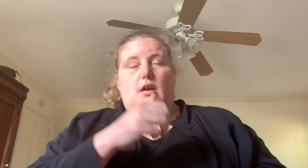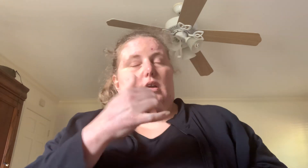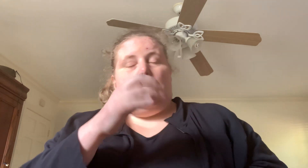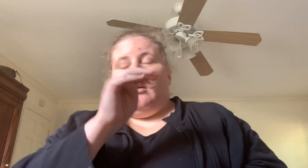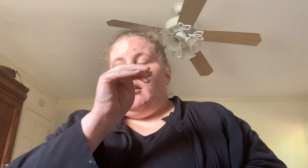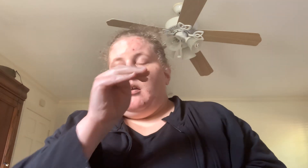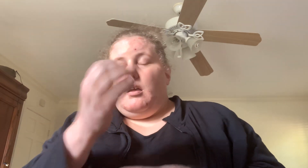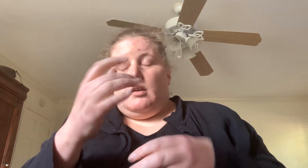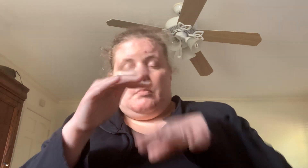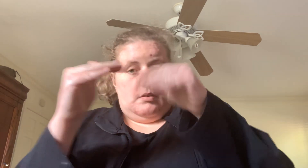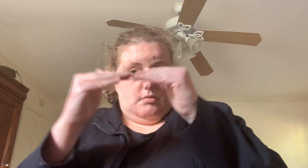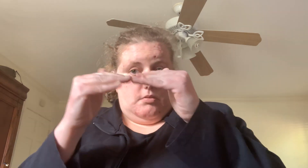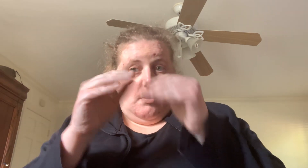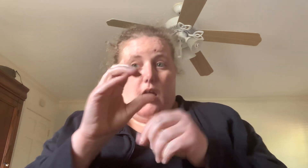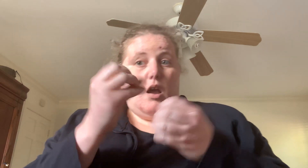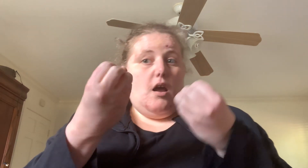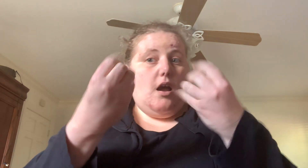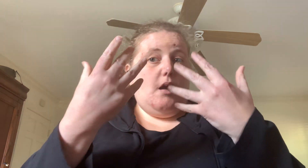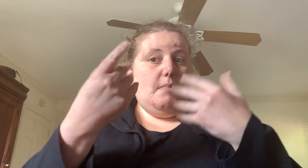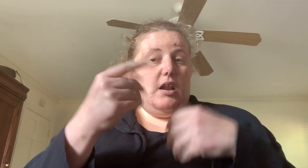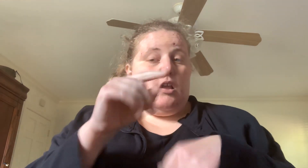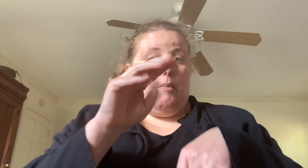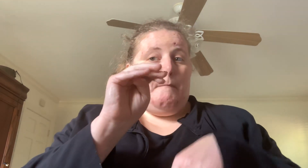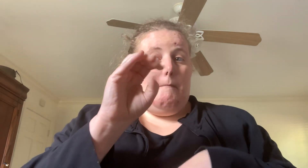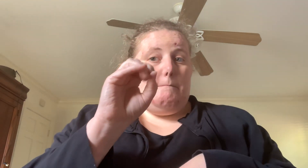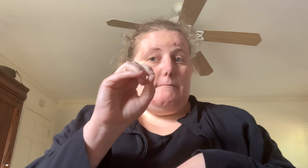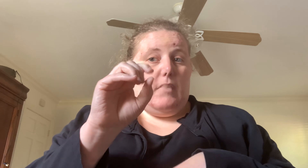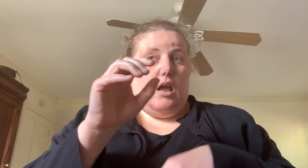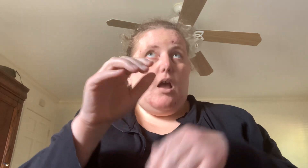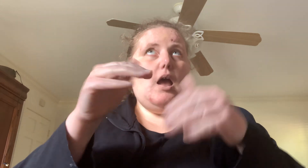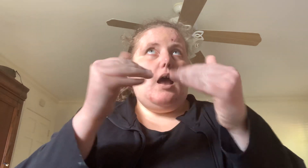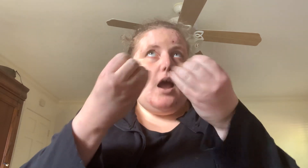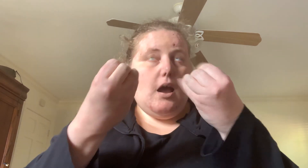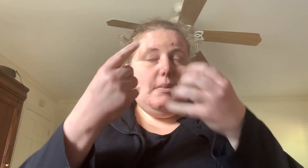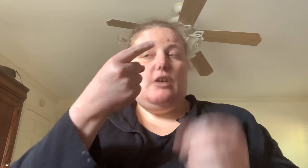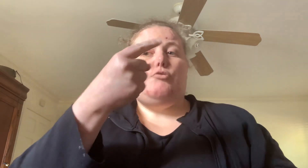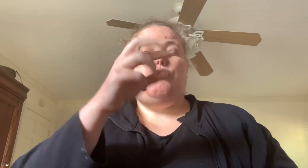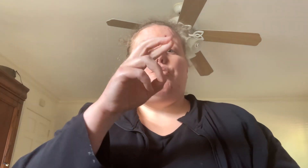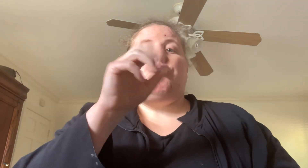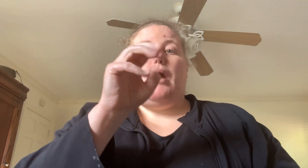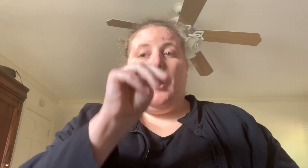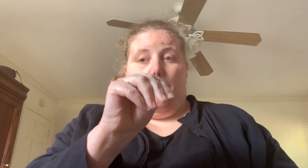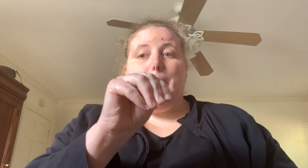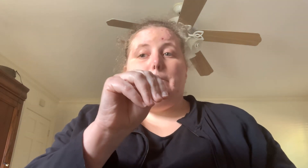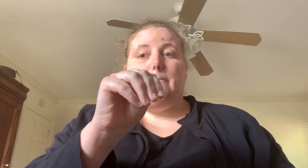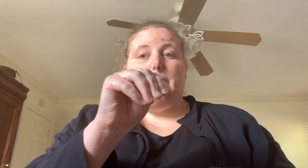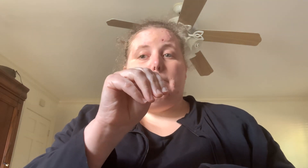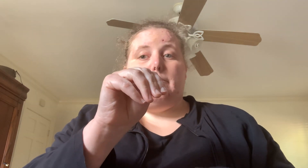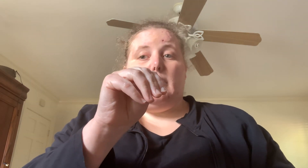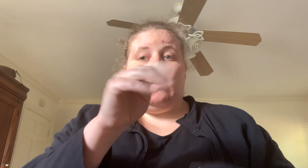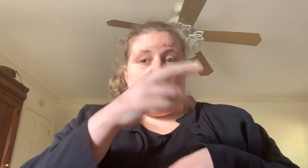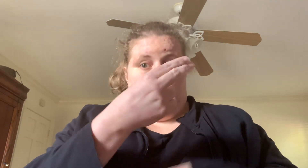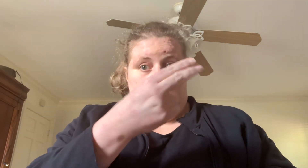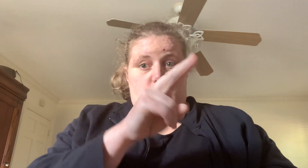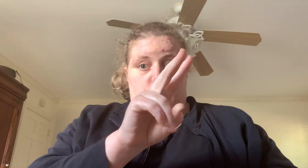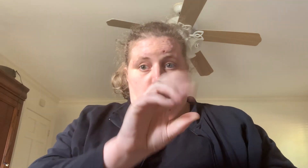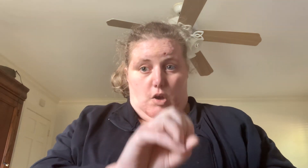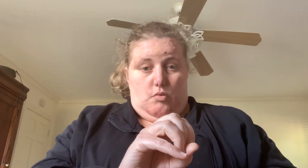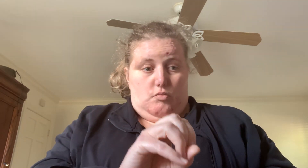here, grams to moles. Now we want to figure out moles to grams. So guess what? It's going to give you a little hint. Really, you will end up